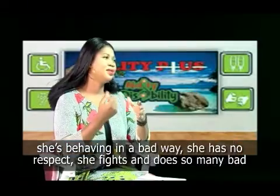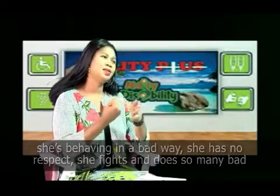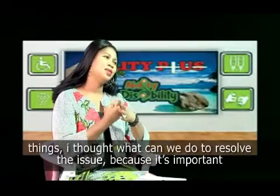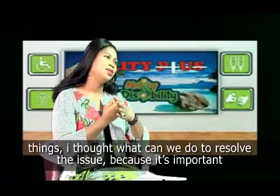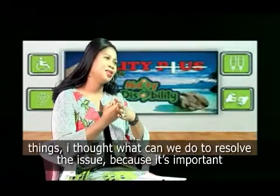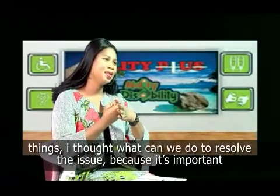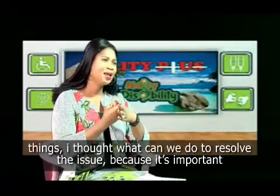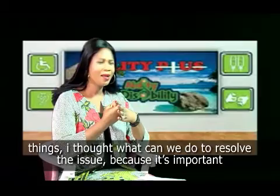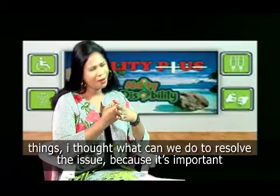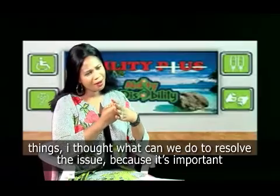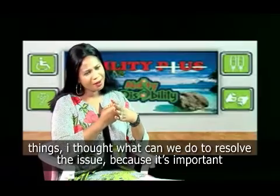of bad things.